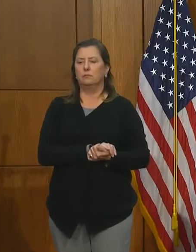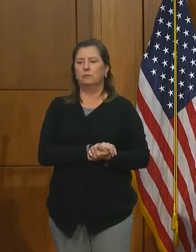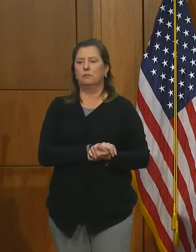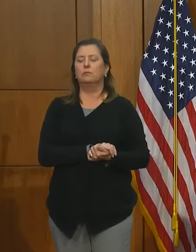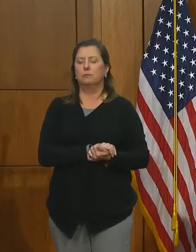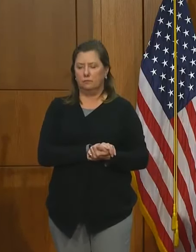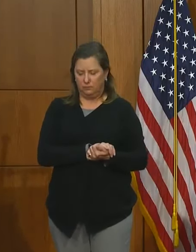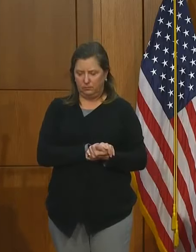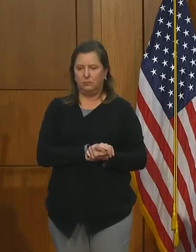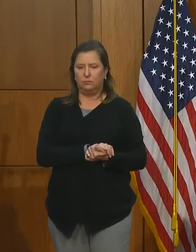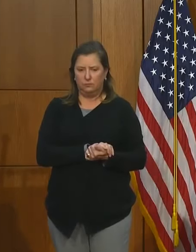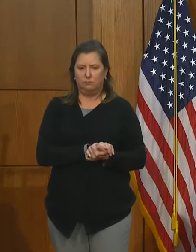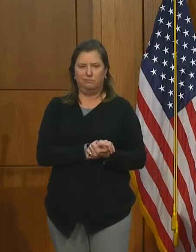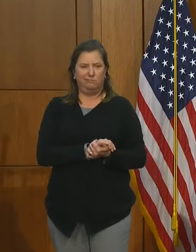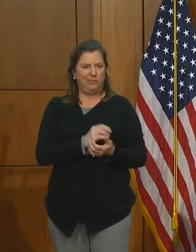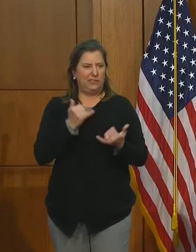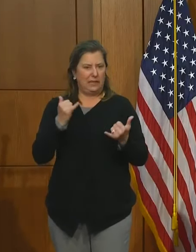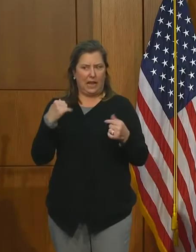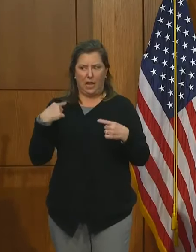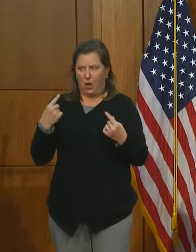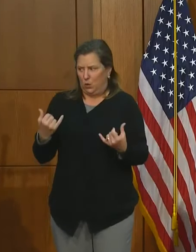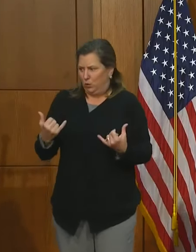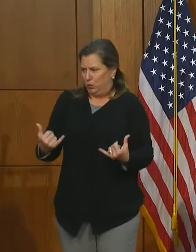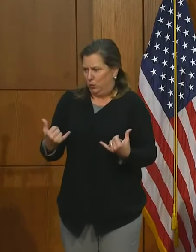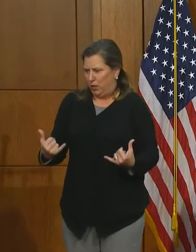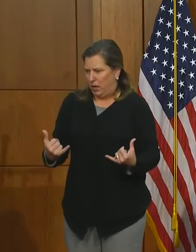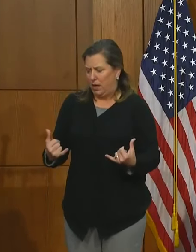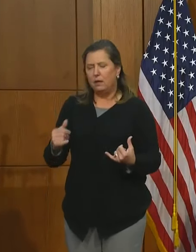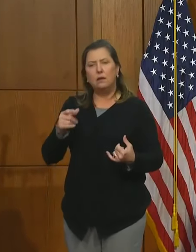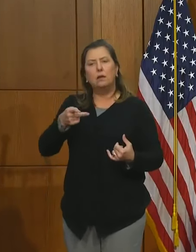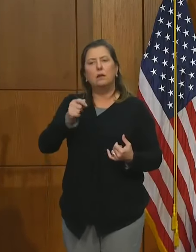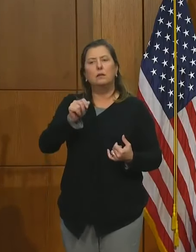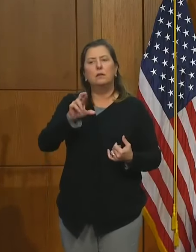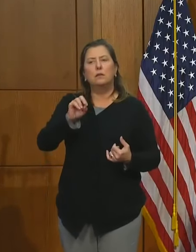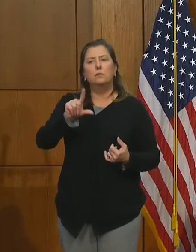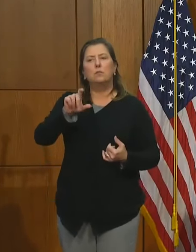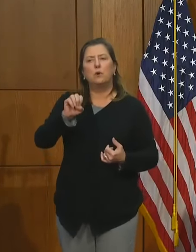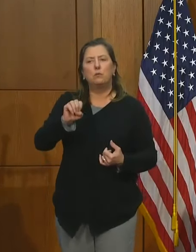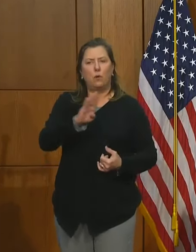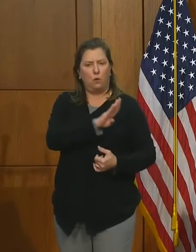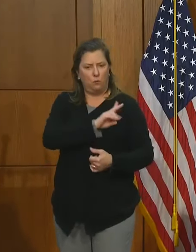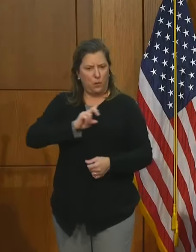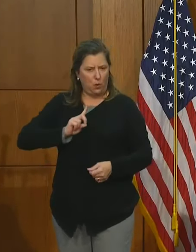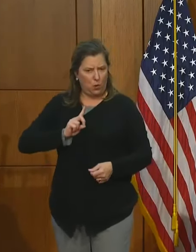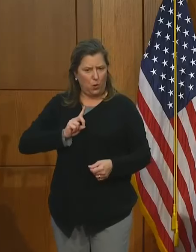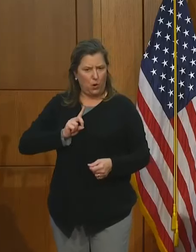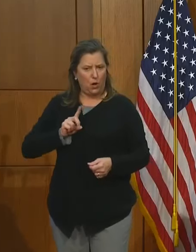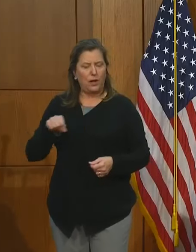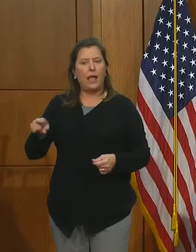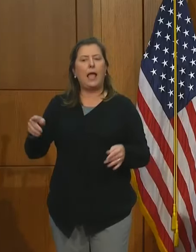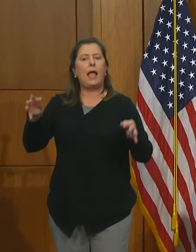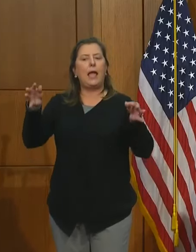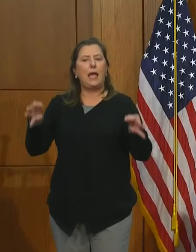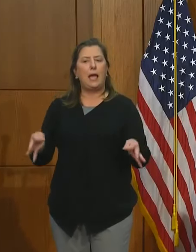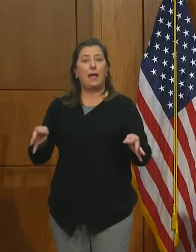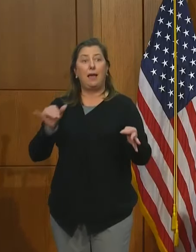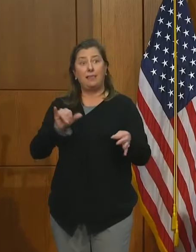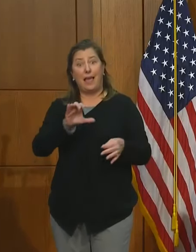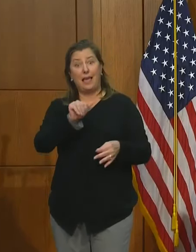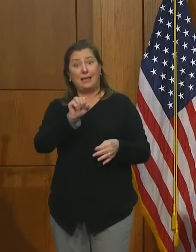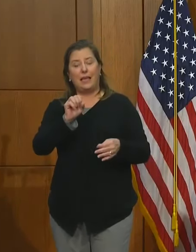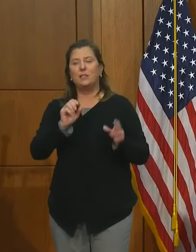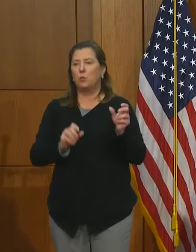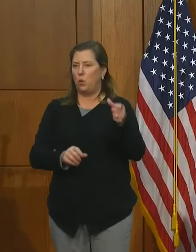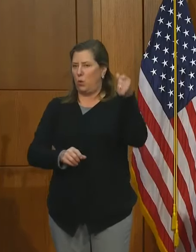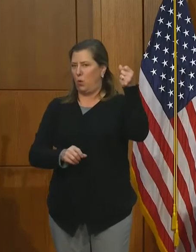Fast forward to today, I believe the parole board has determined to put that case